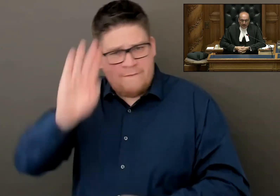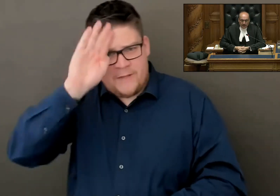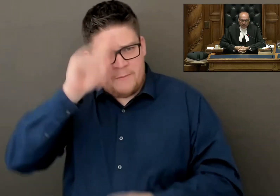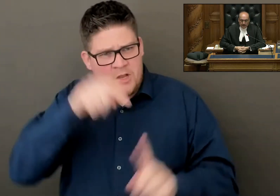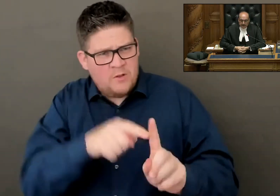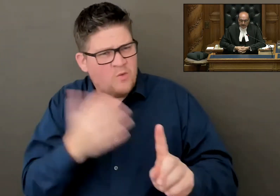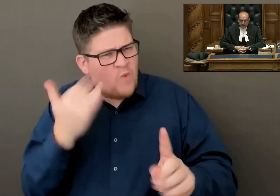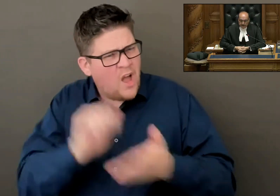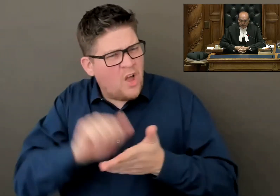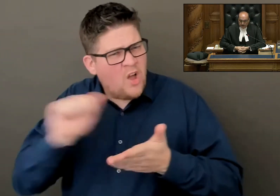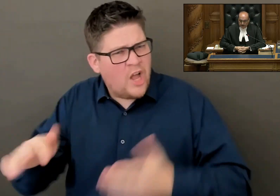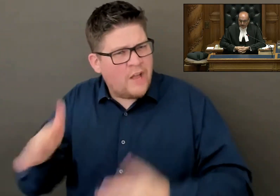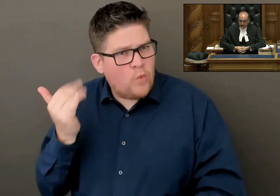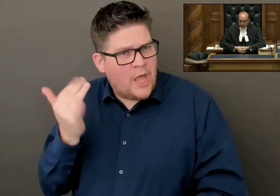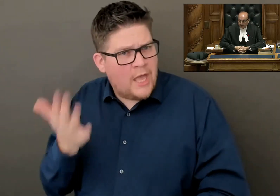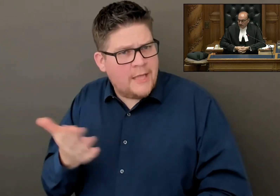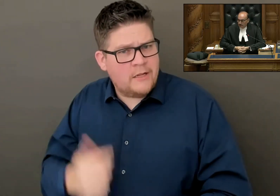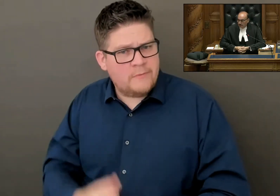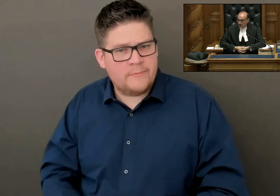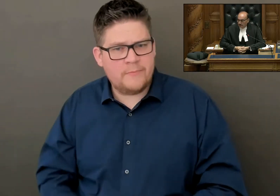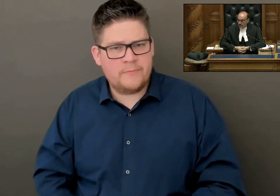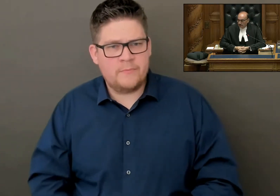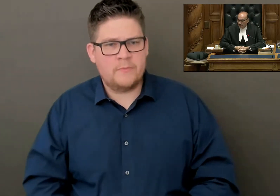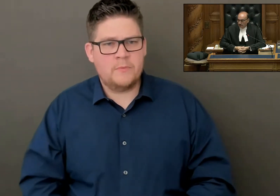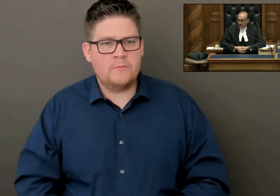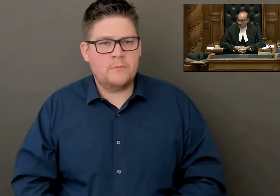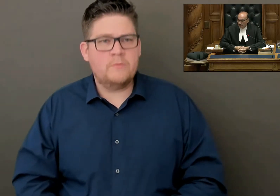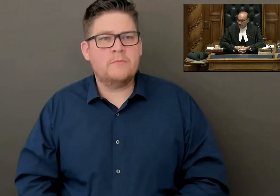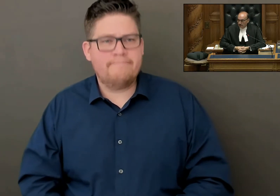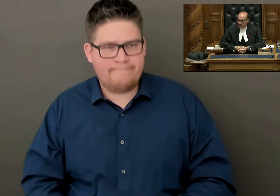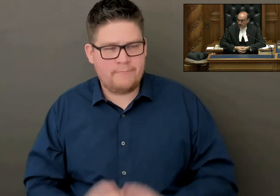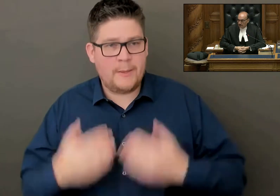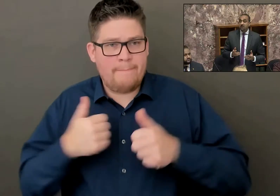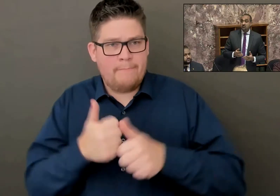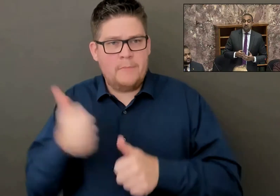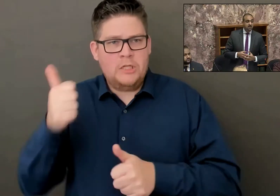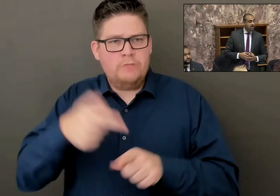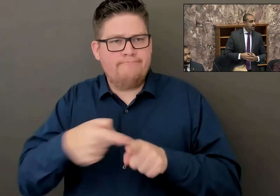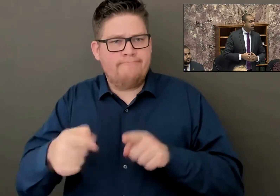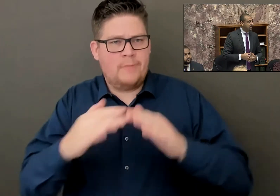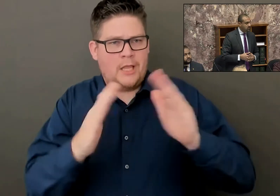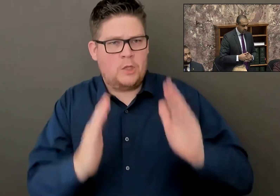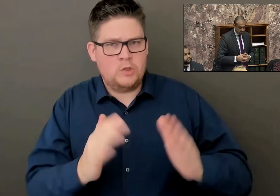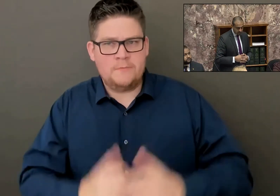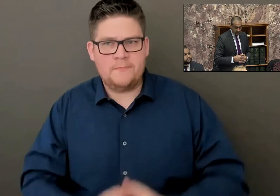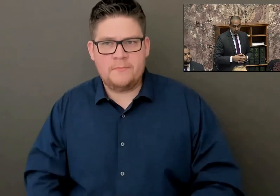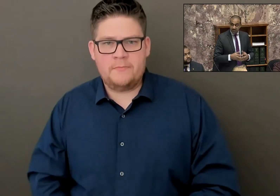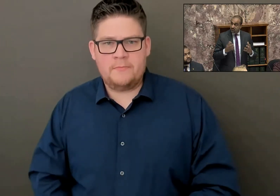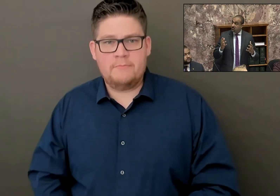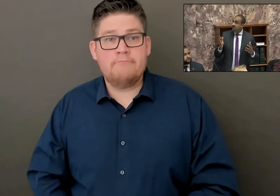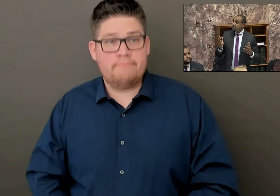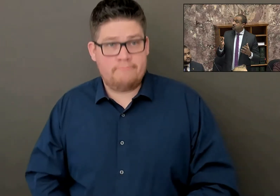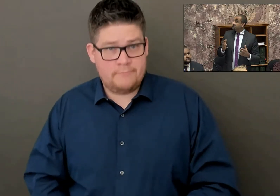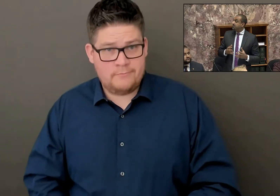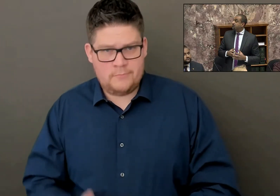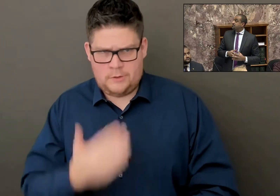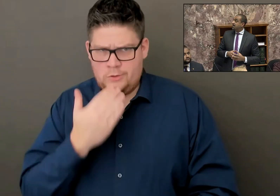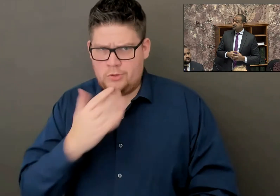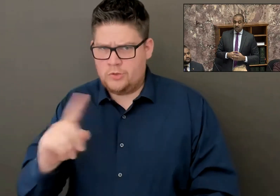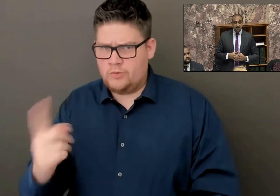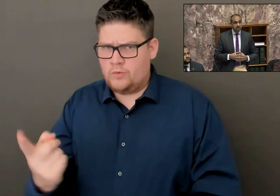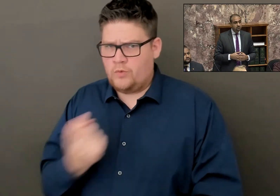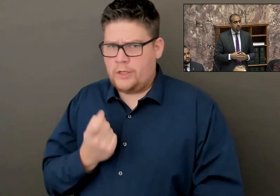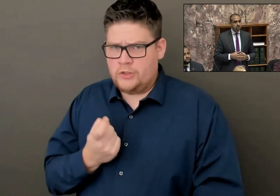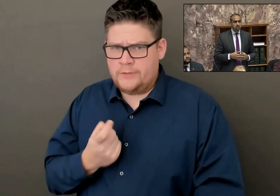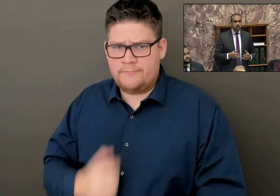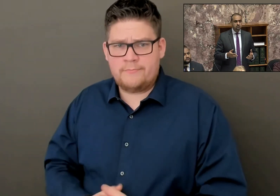Minister of Housing. Thank you, Honourable Speaker, and I want to thank the member for the question. And I want to welcome firefighters in the House here today, in particular the good people from